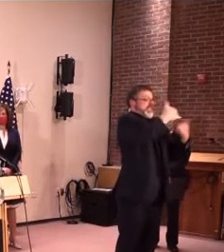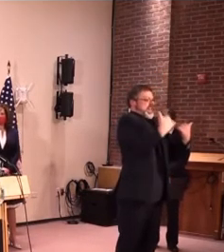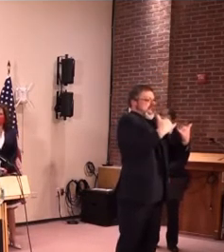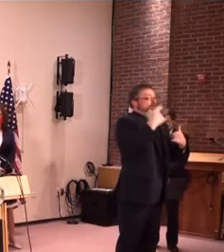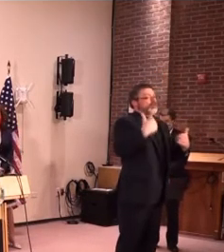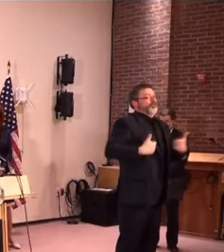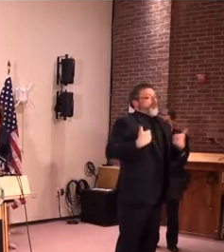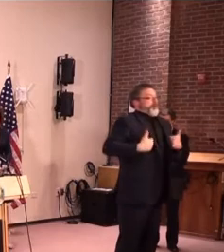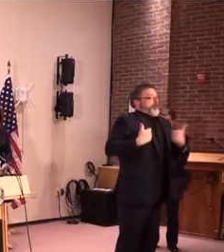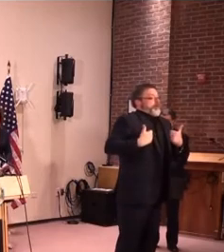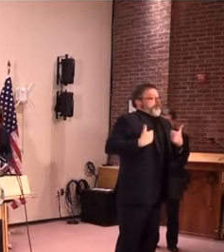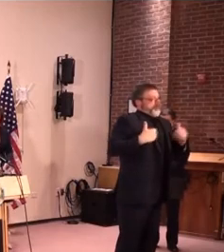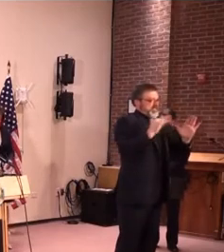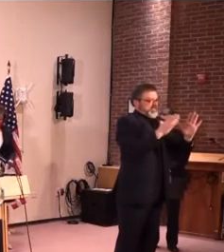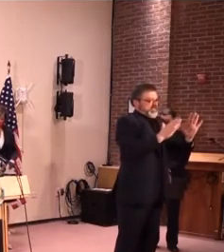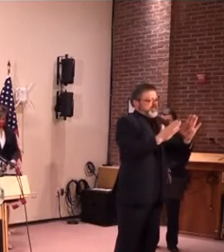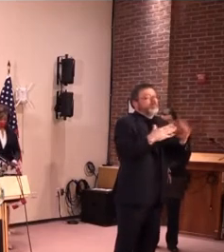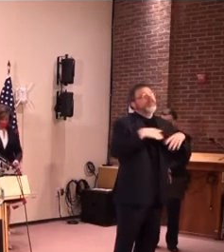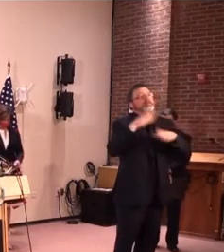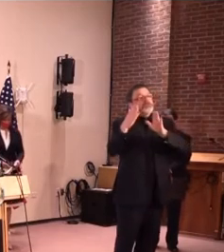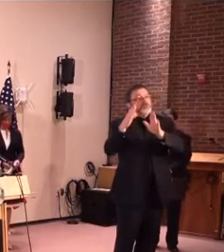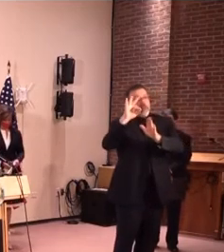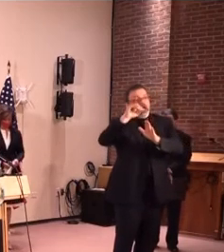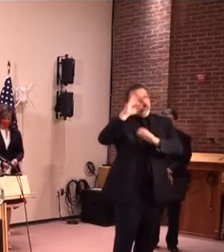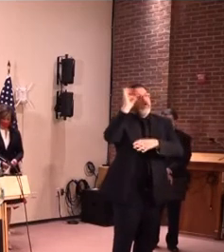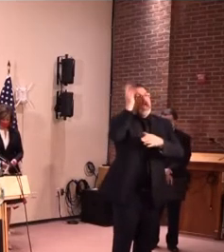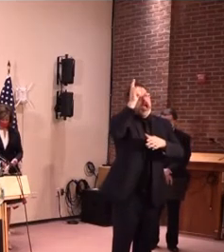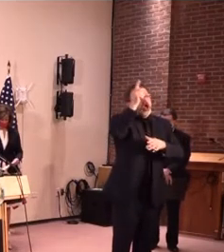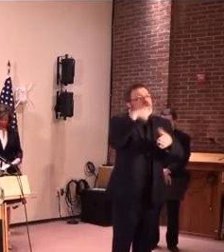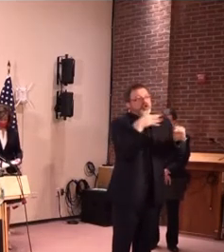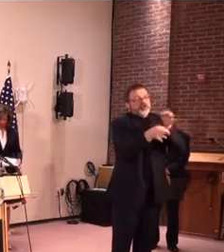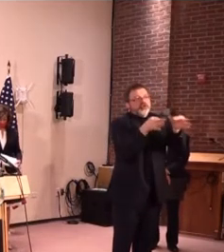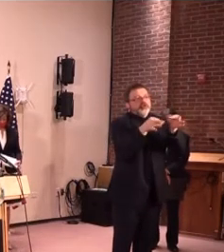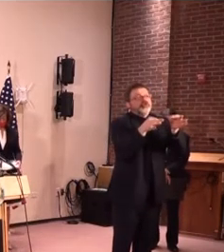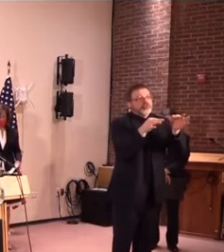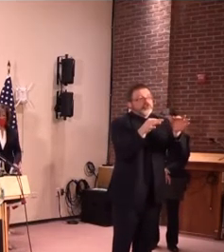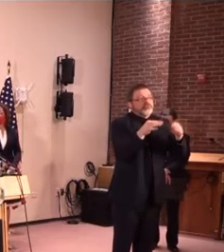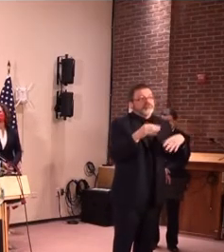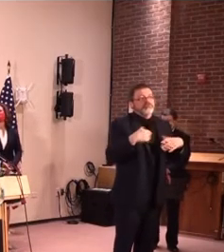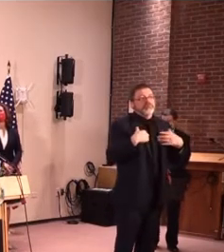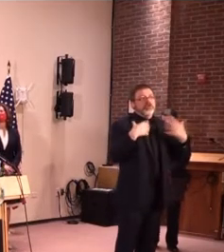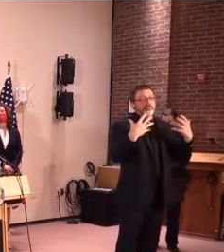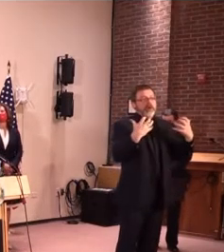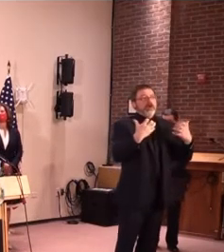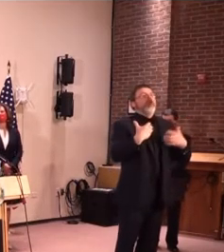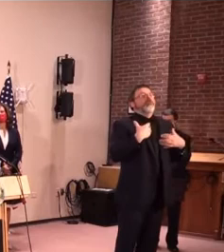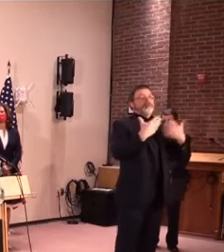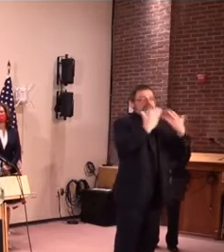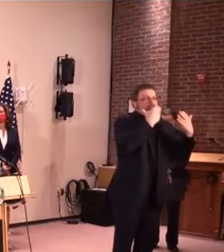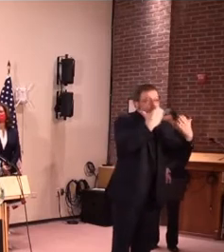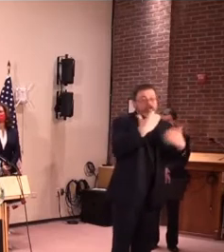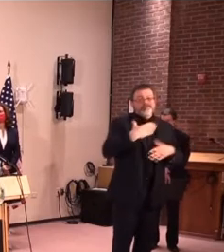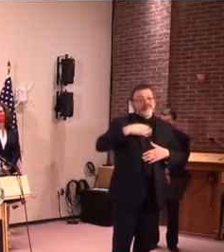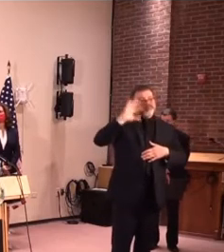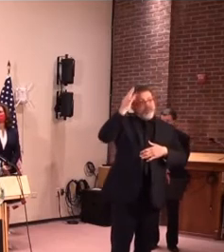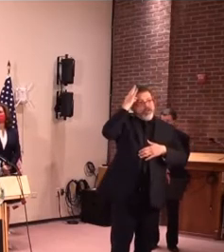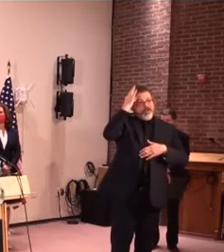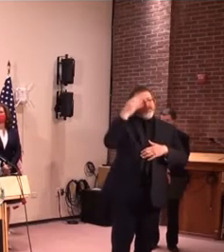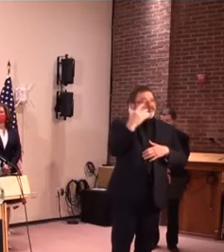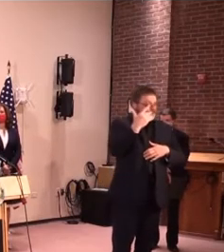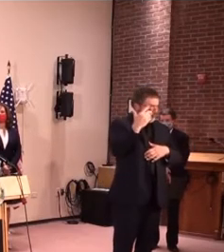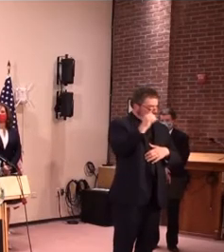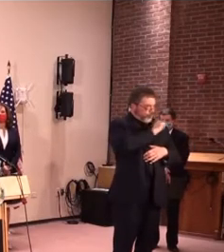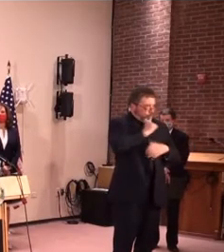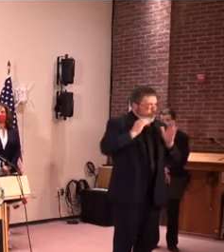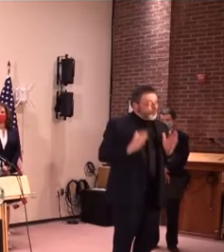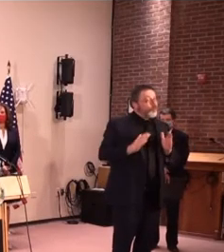next, but first I want to send my appreciation to our congressional delegation, Senator Leahy, Senator Sanders, and Congressman Welch,